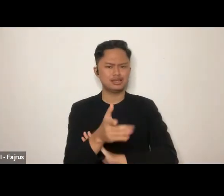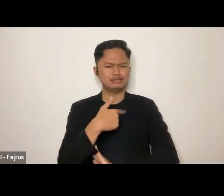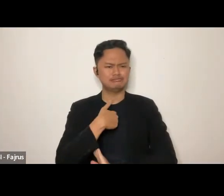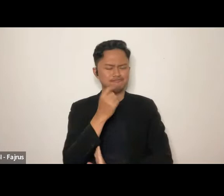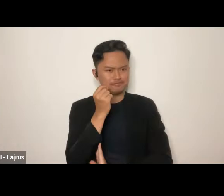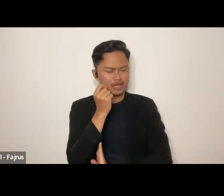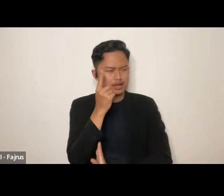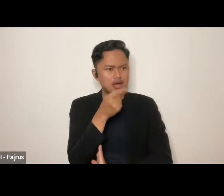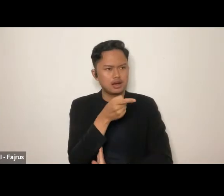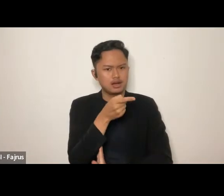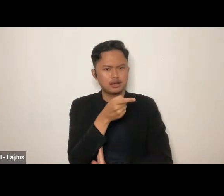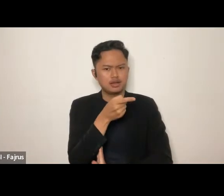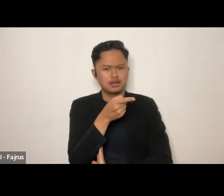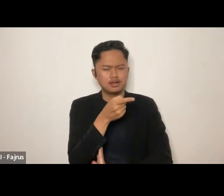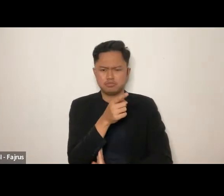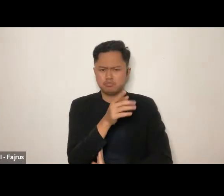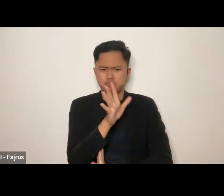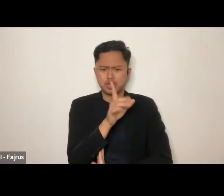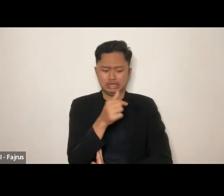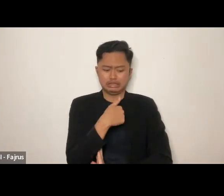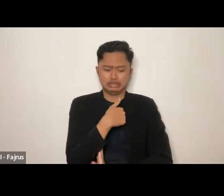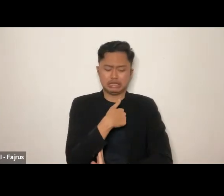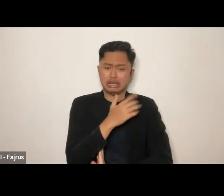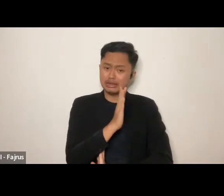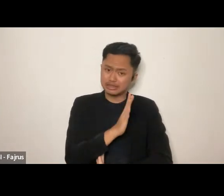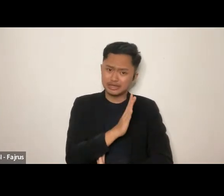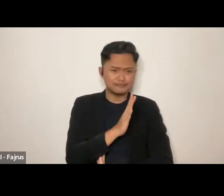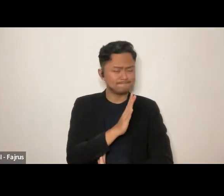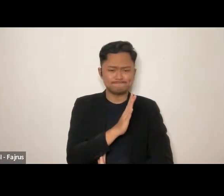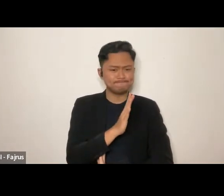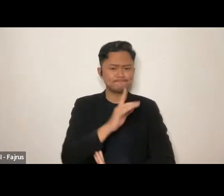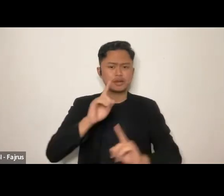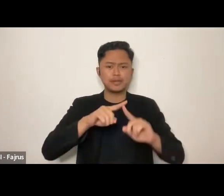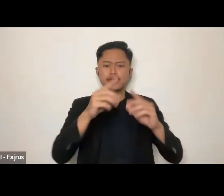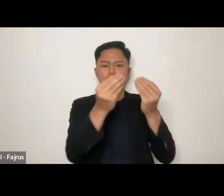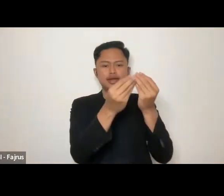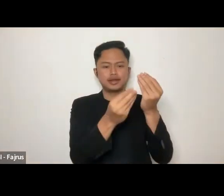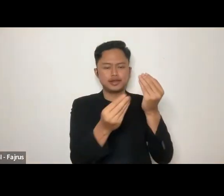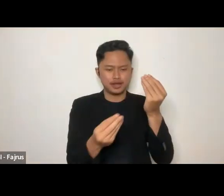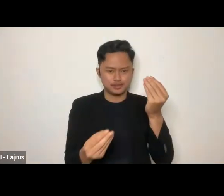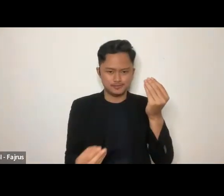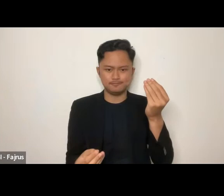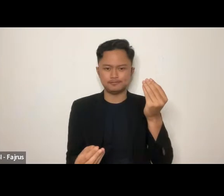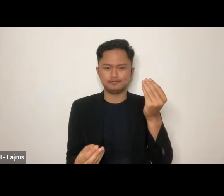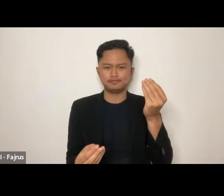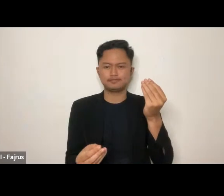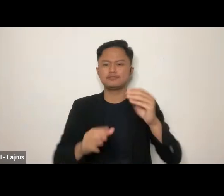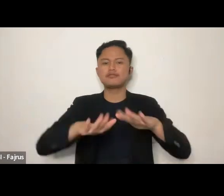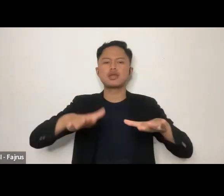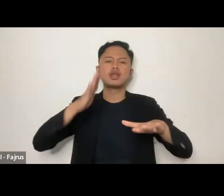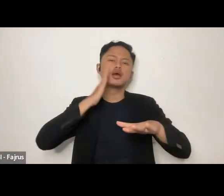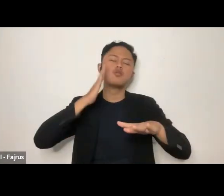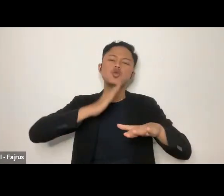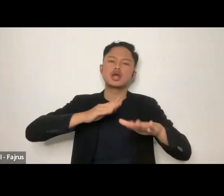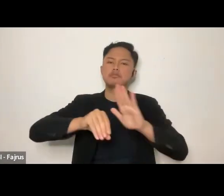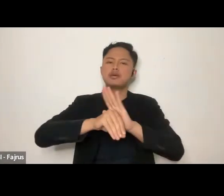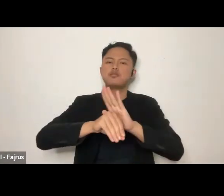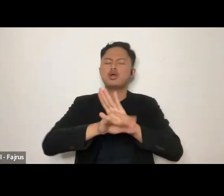it. Not only me, but all generation. Our young generation in West Papua